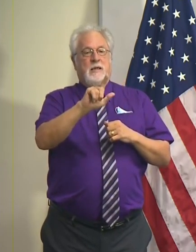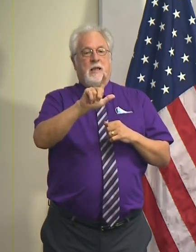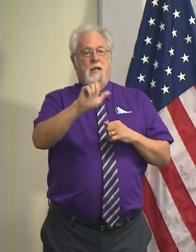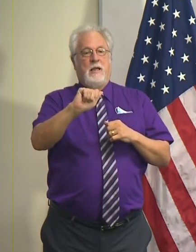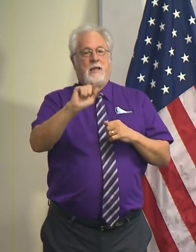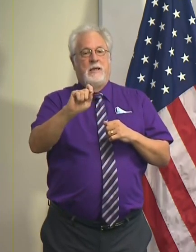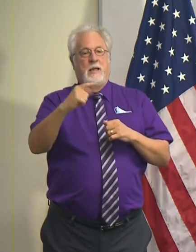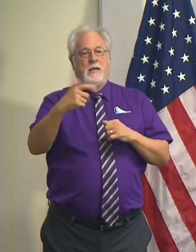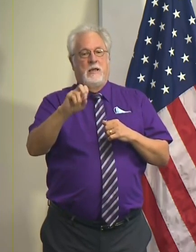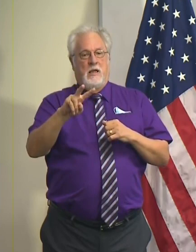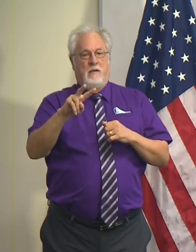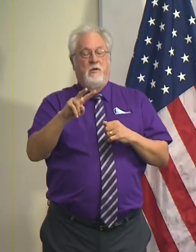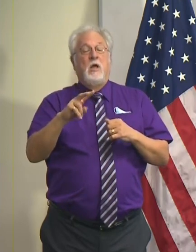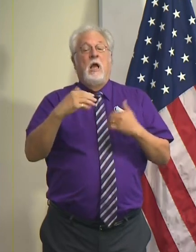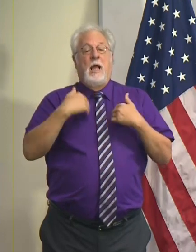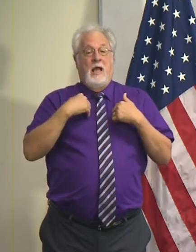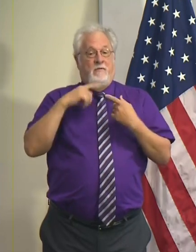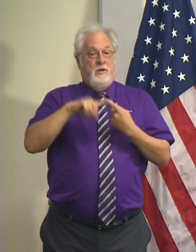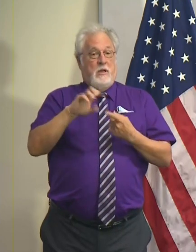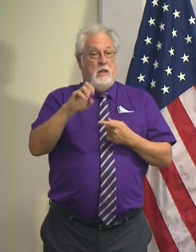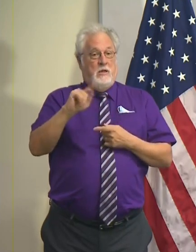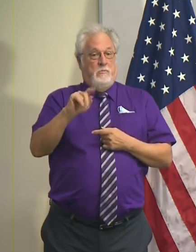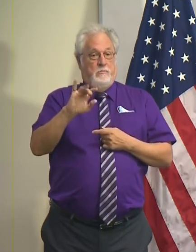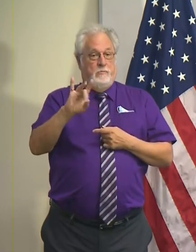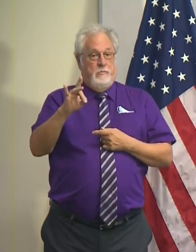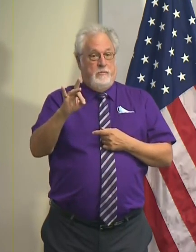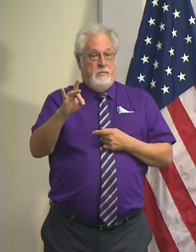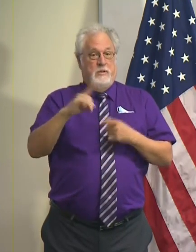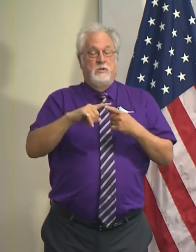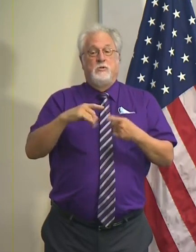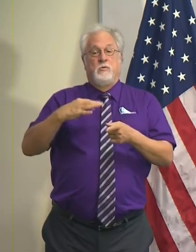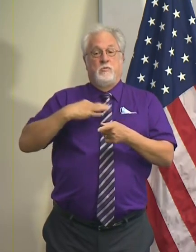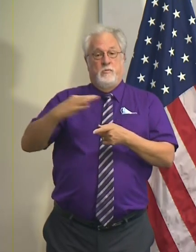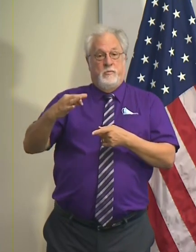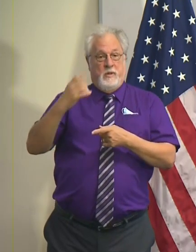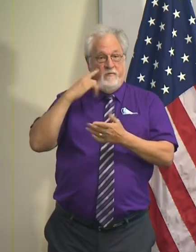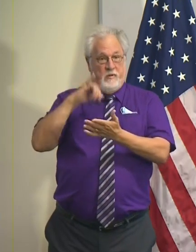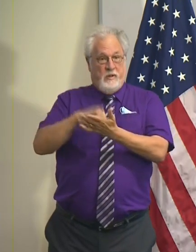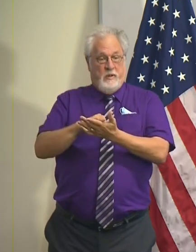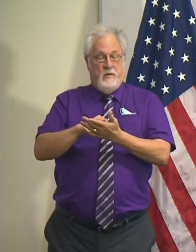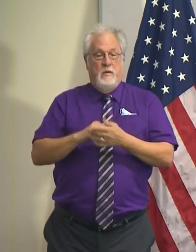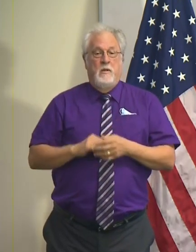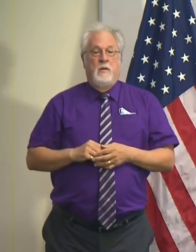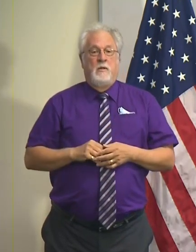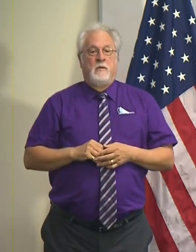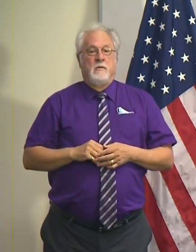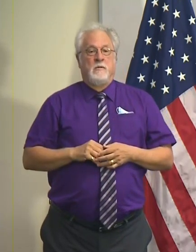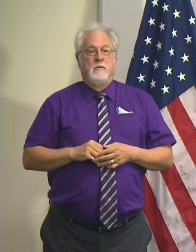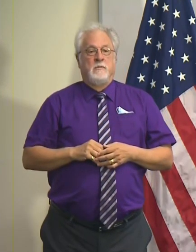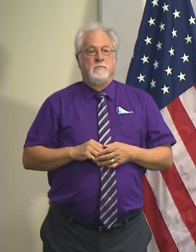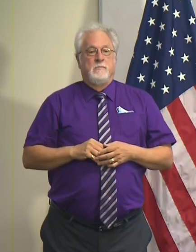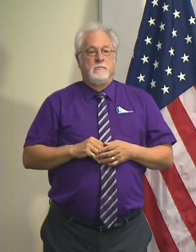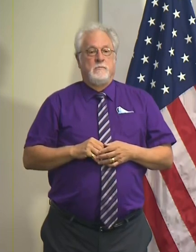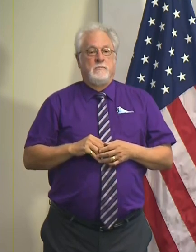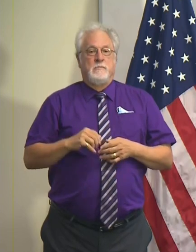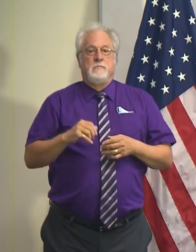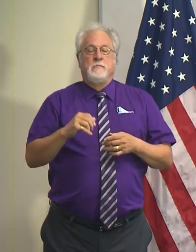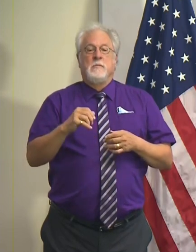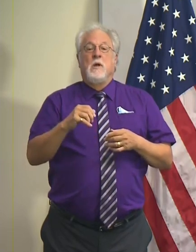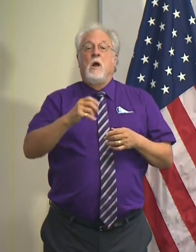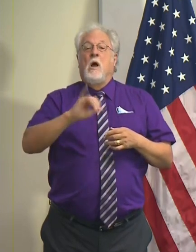dcfs.la.gov. You have until October the 8th in order to sign up for that. All